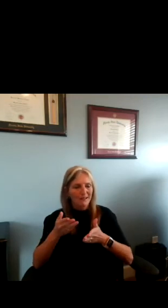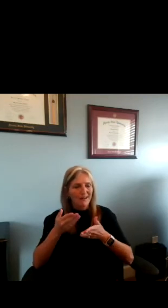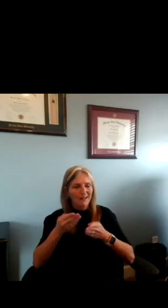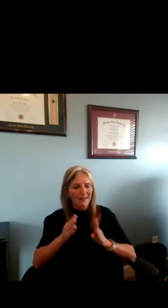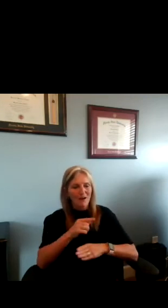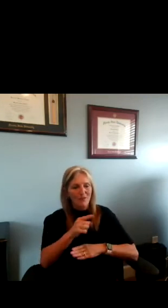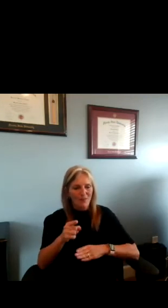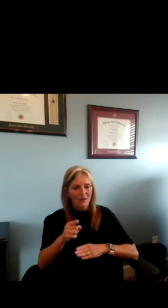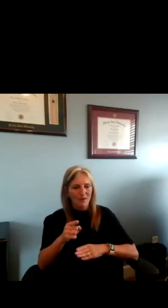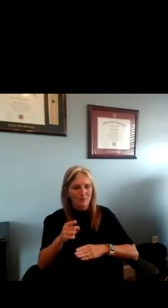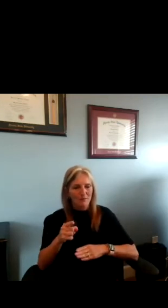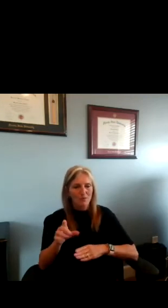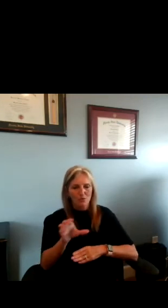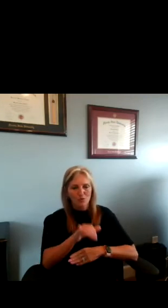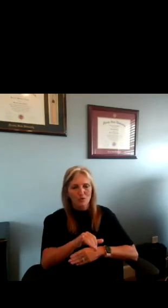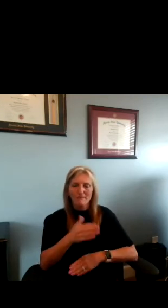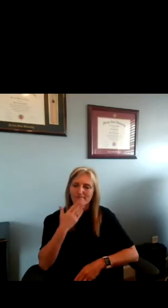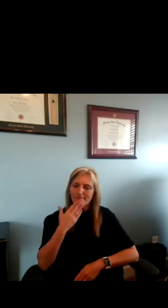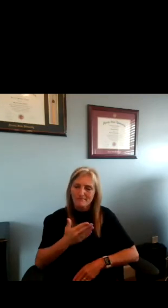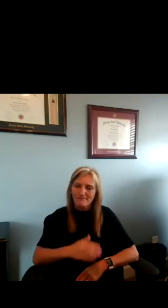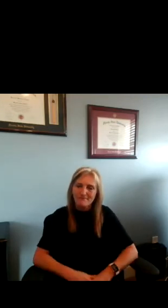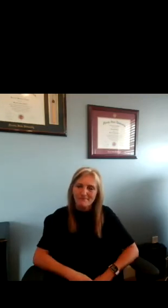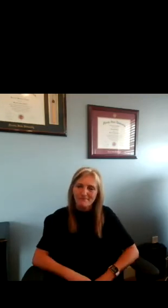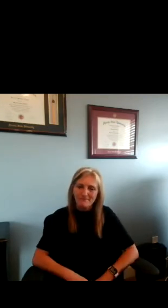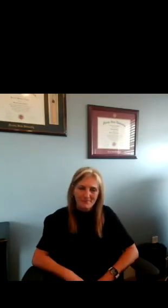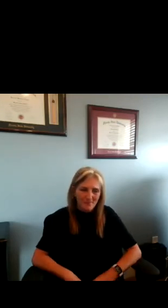to innovate. Thank you.